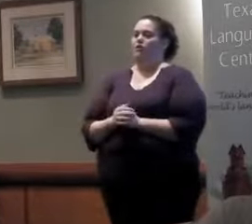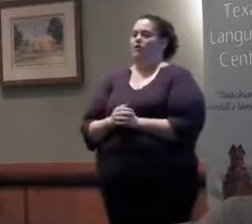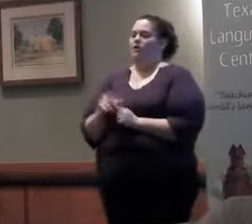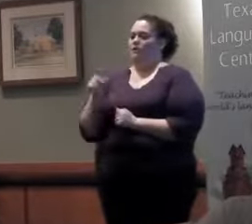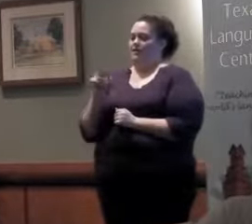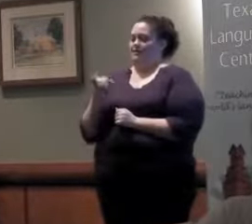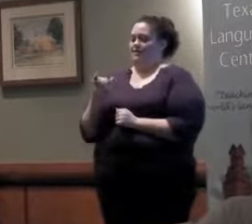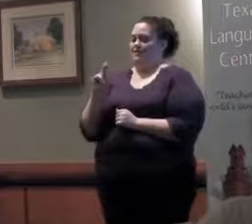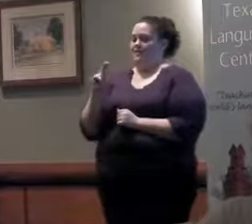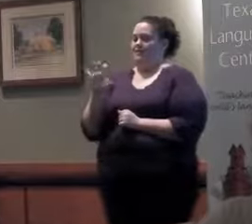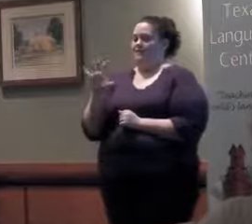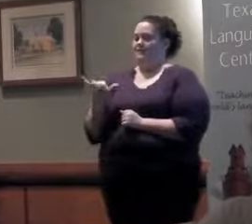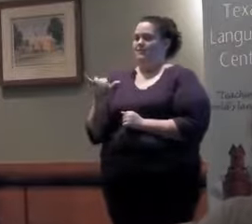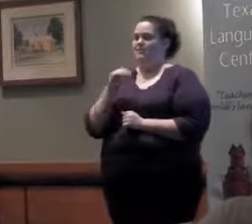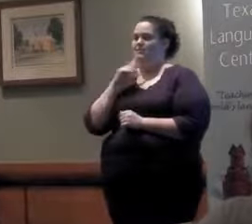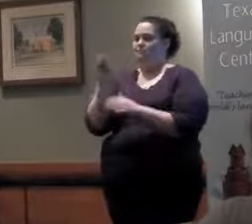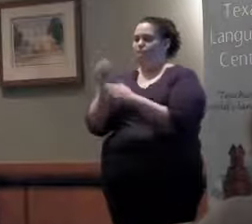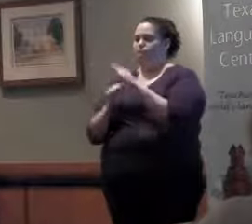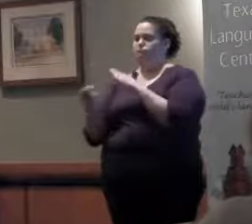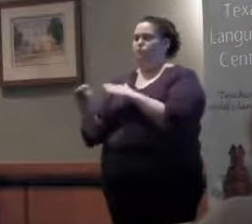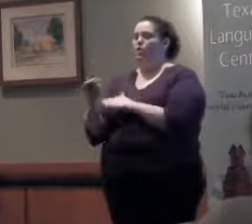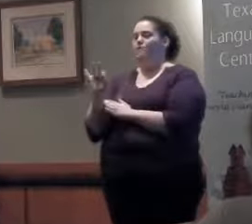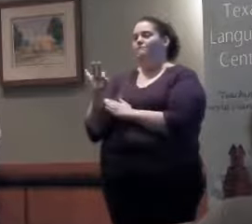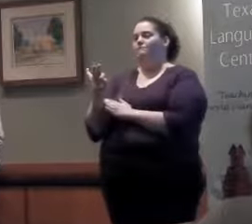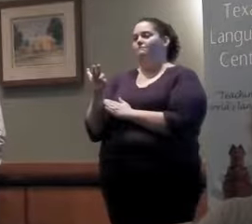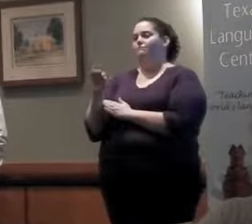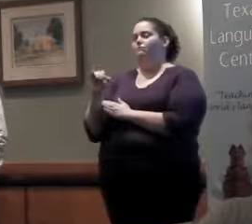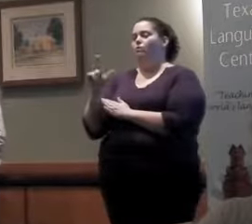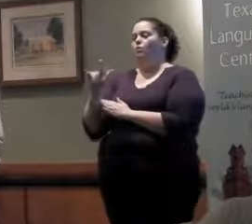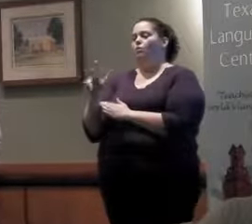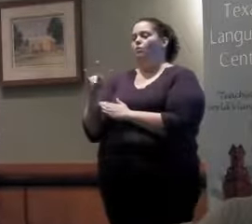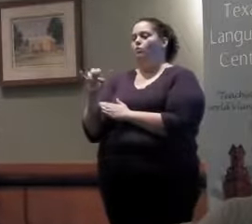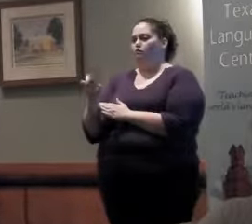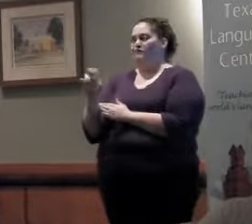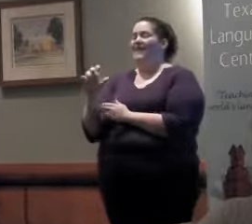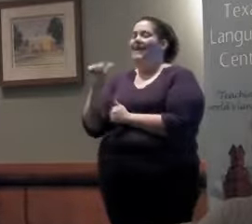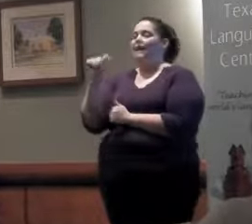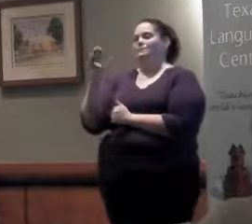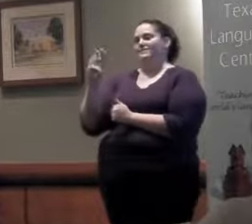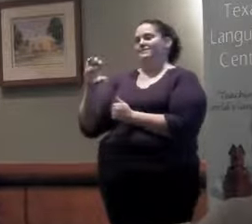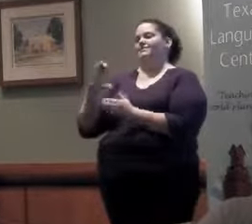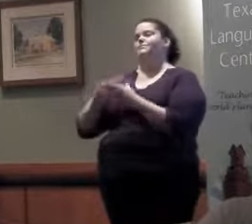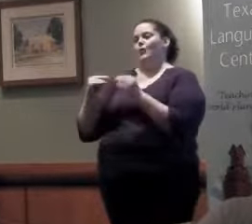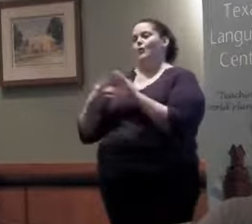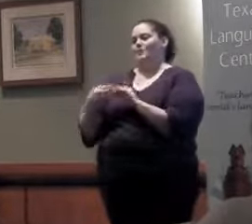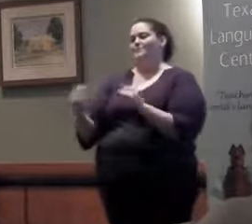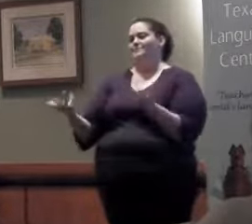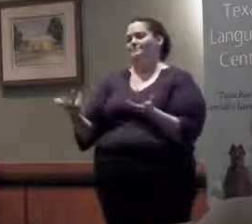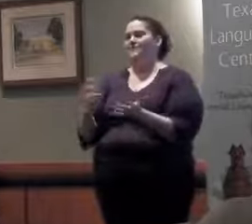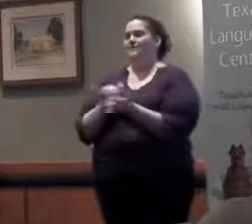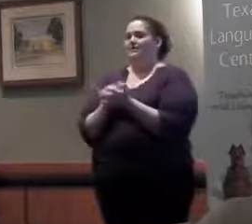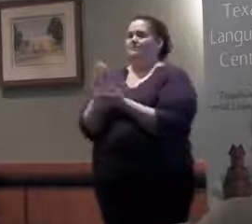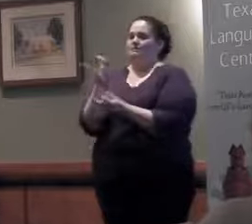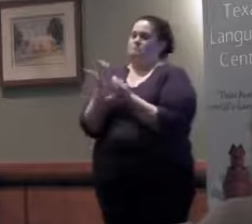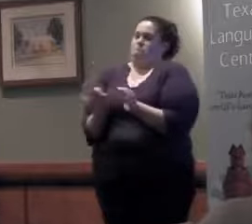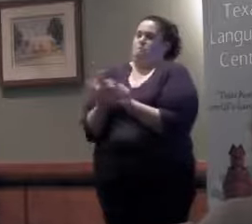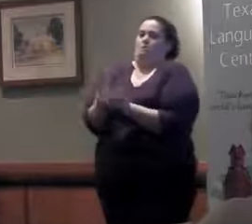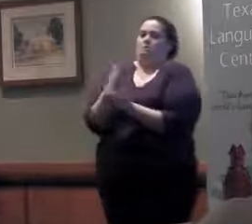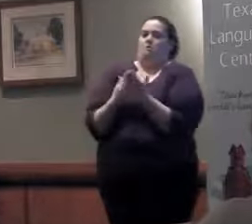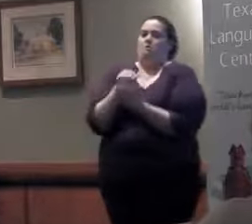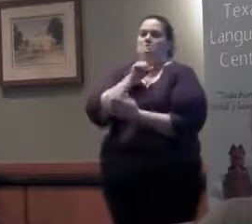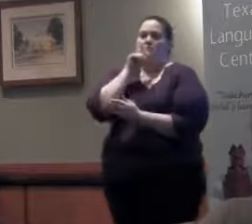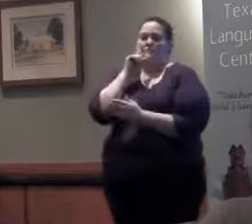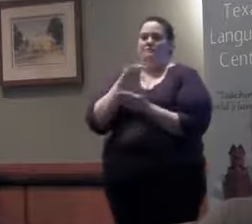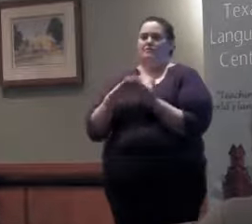Nancy Finchberg looks like lumped it under folklore, but they're called ABC stories, and kids kind of come up with